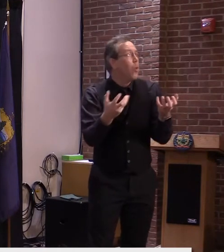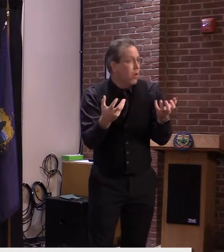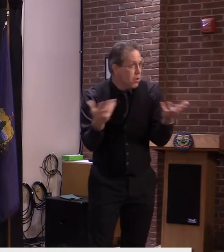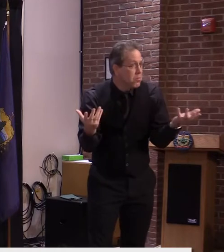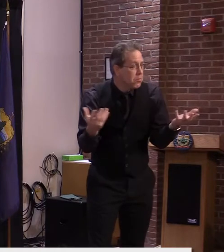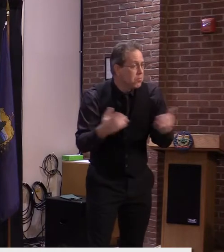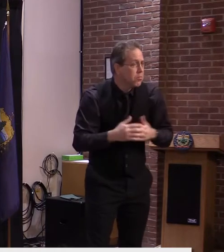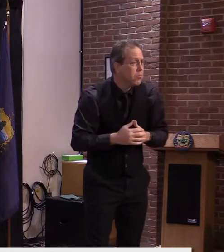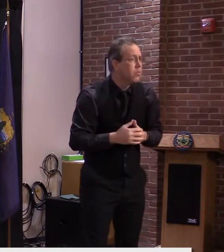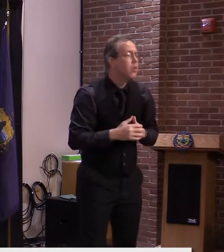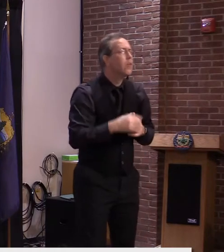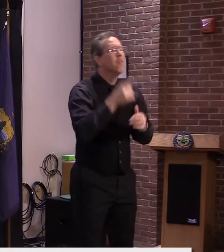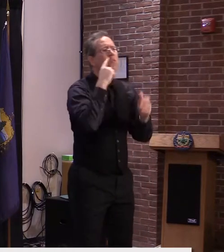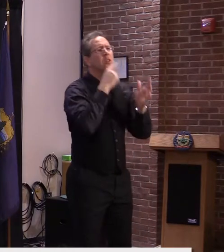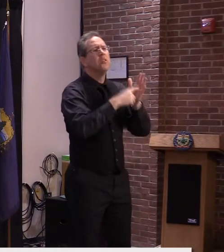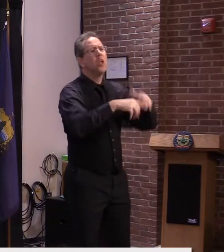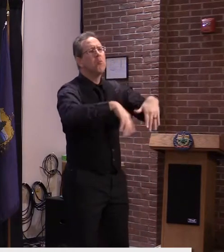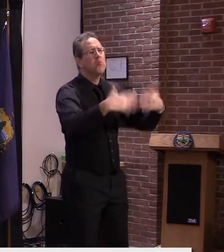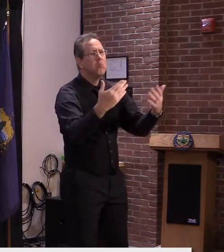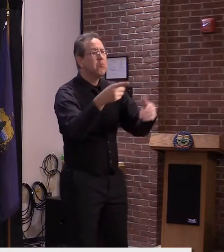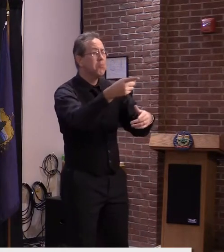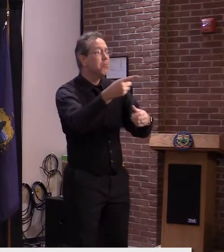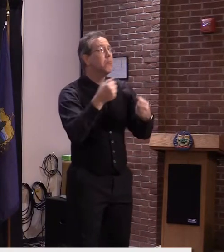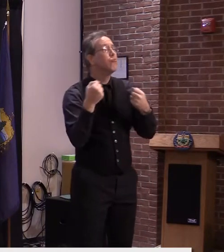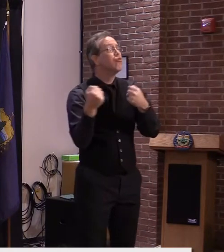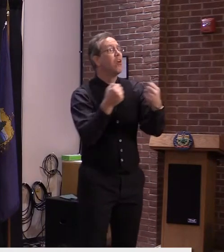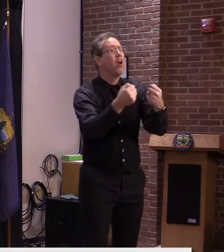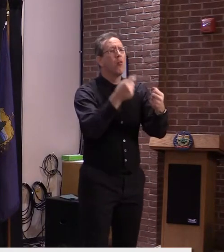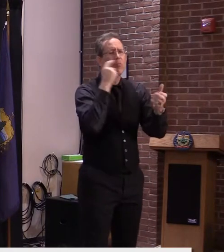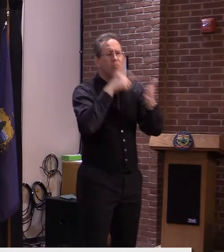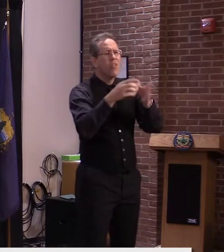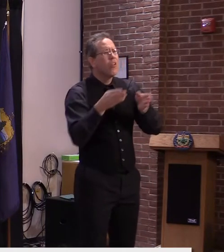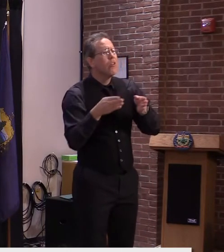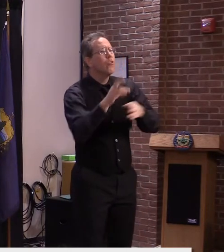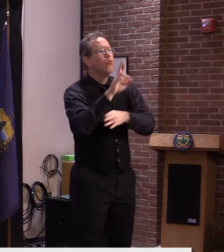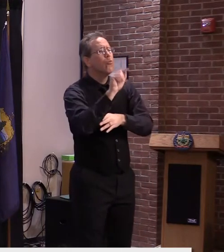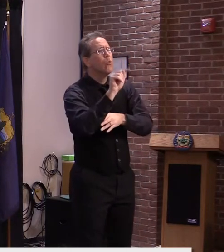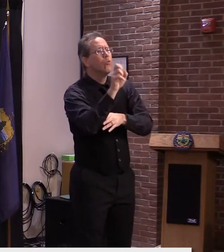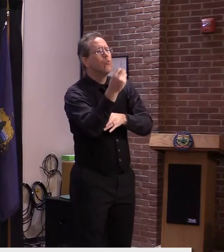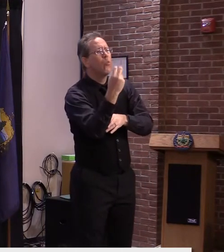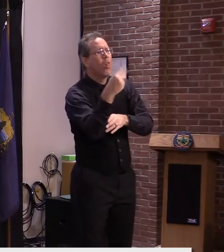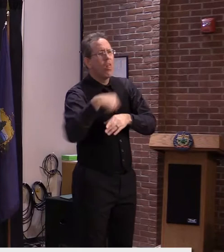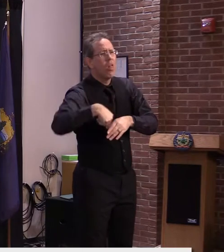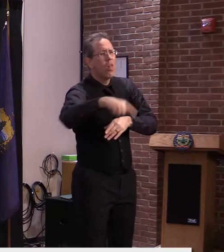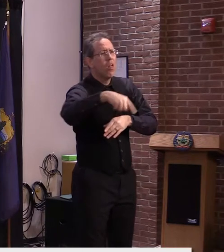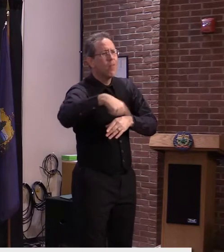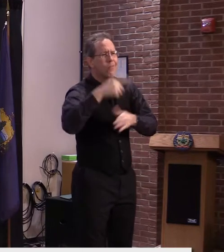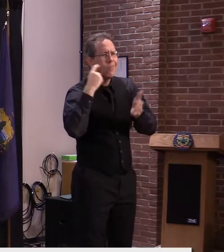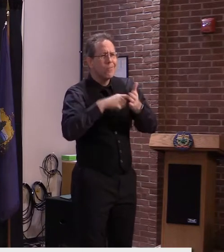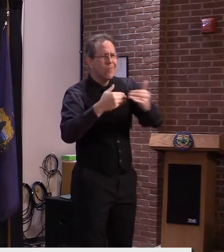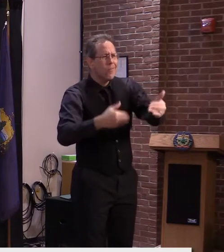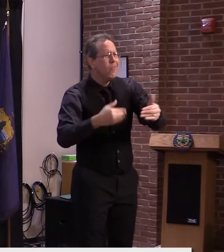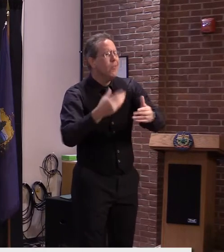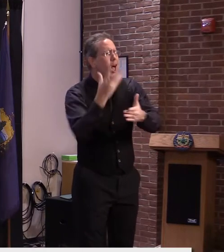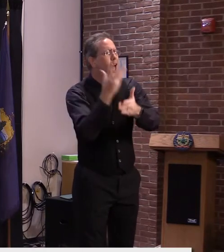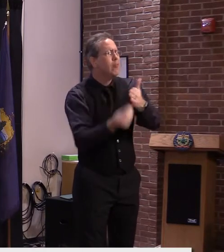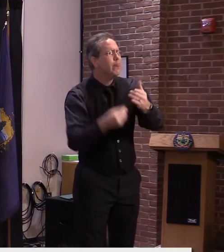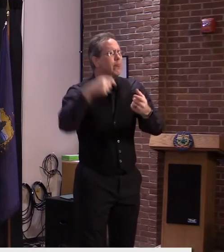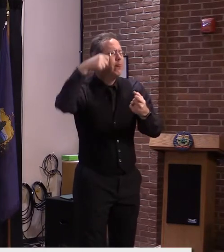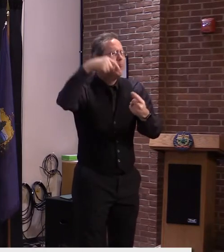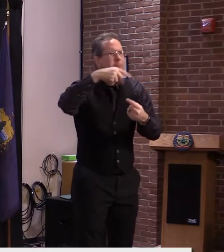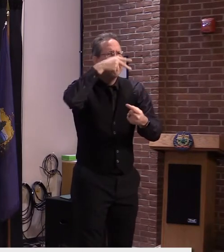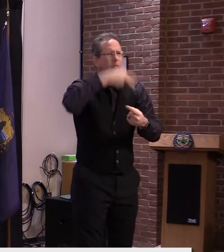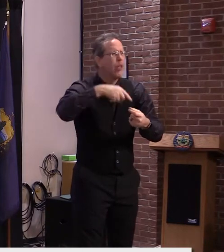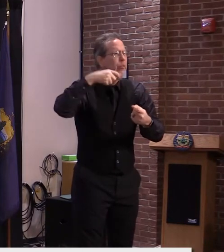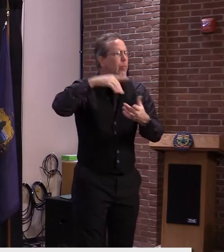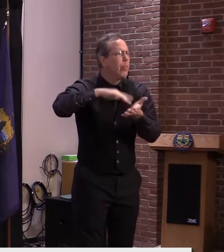you've heard it said, there's a gap on Route 12 where I always lose my calls, or don't put that tower right there. It's going to have a material